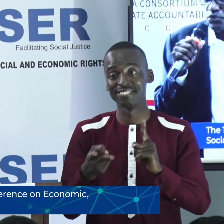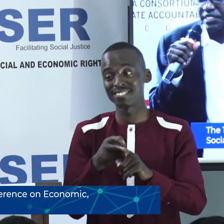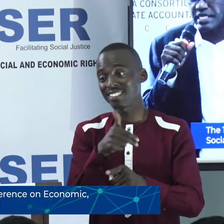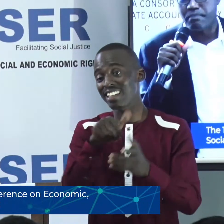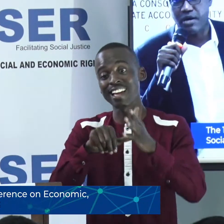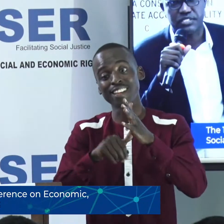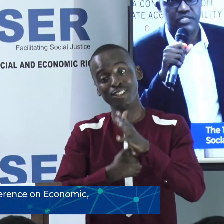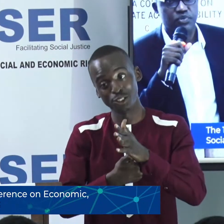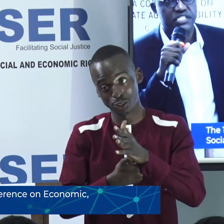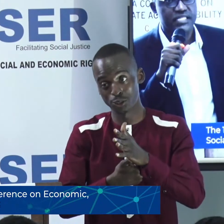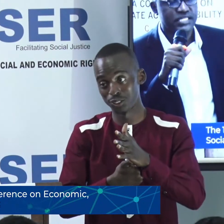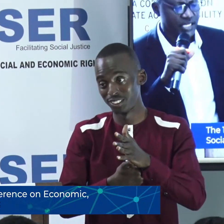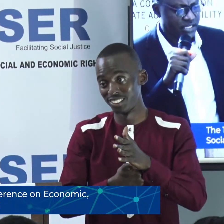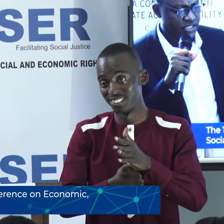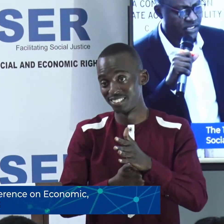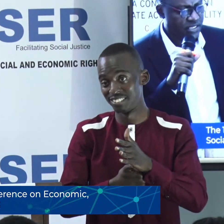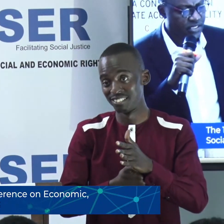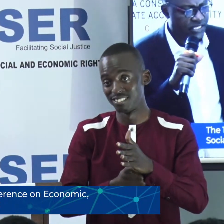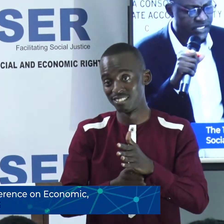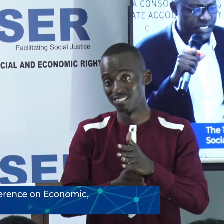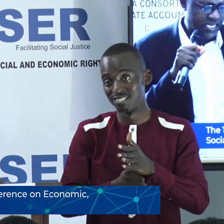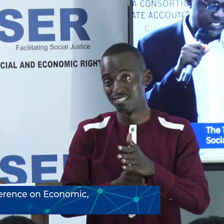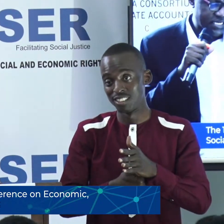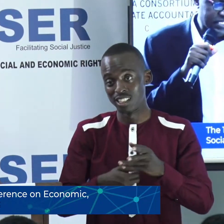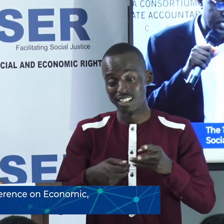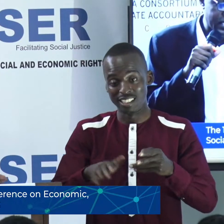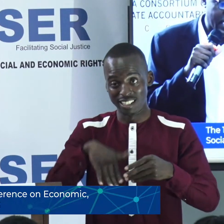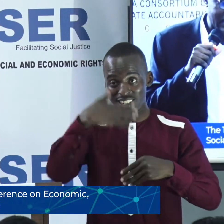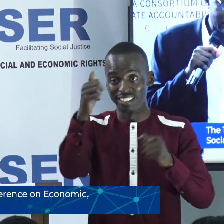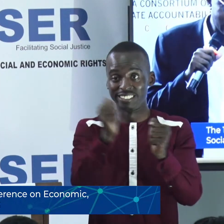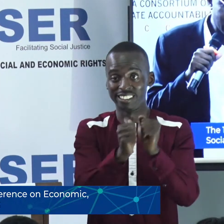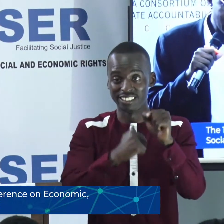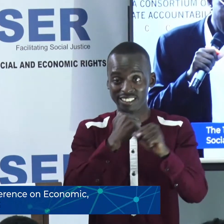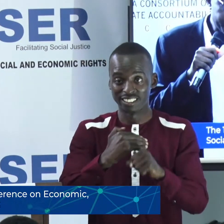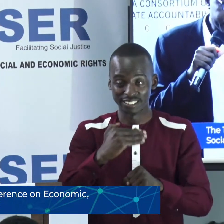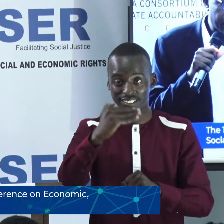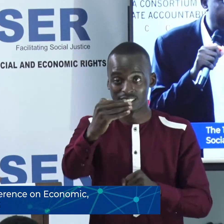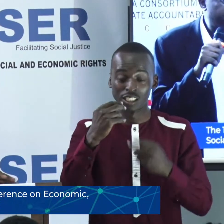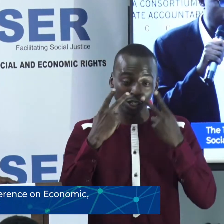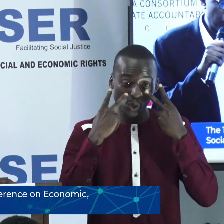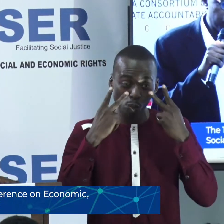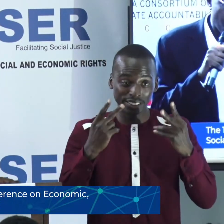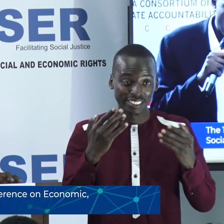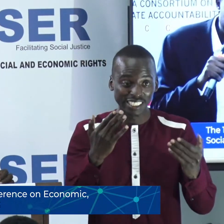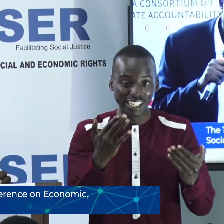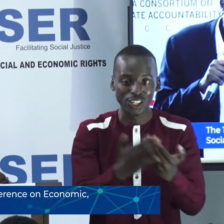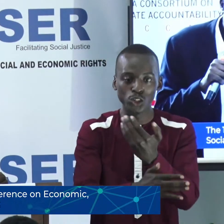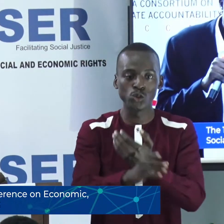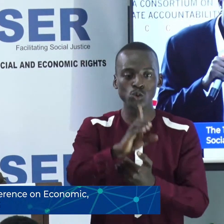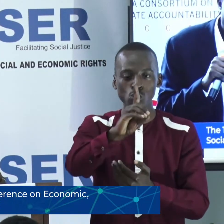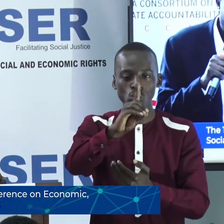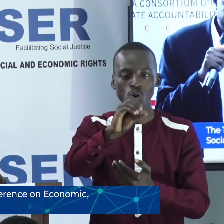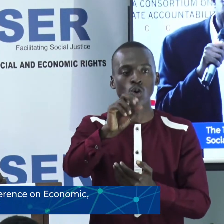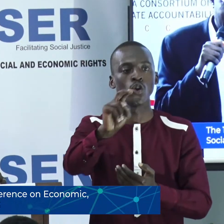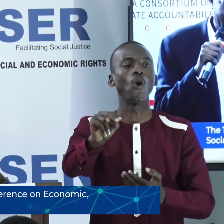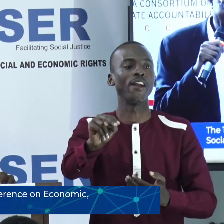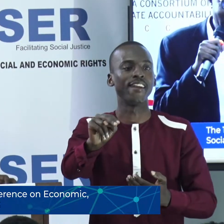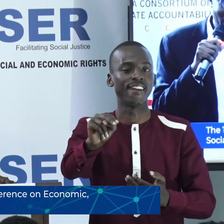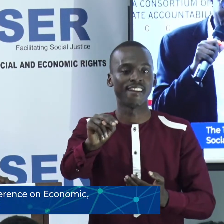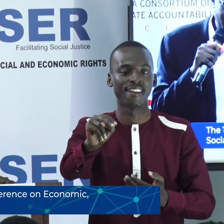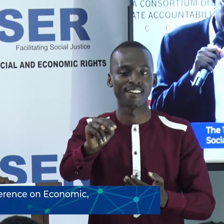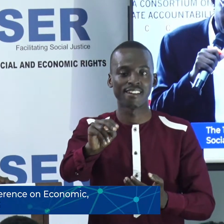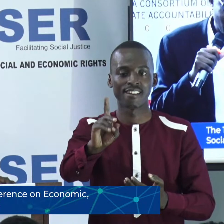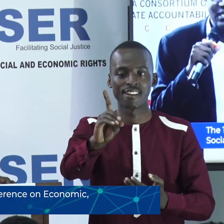want to think about as we start the next 10 years, we see a new dawn of decline